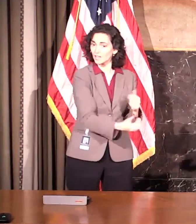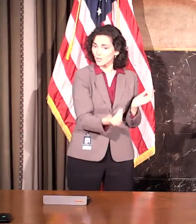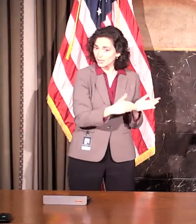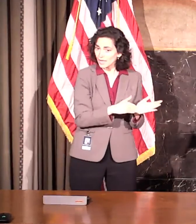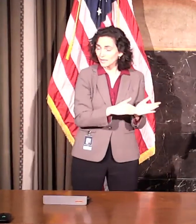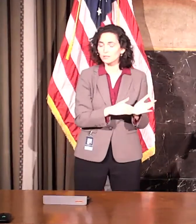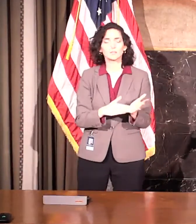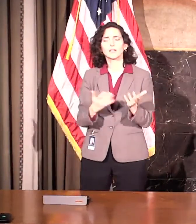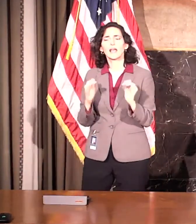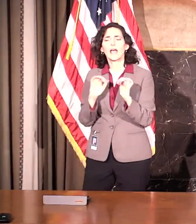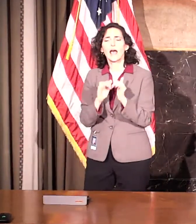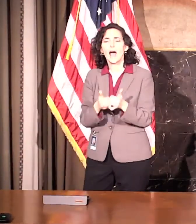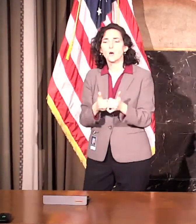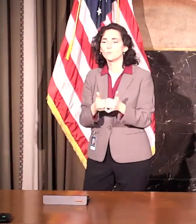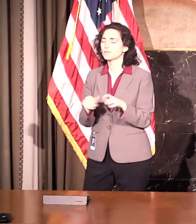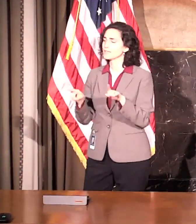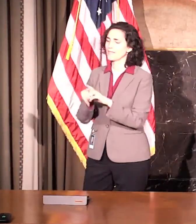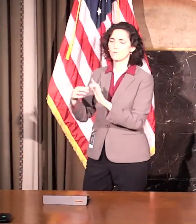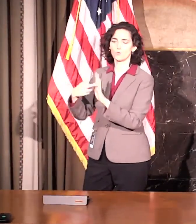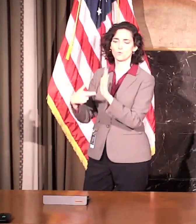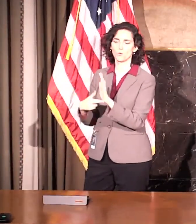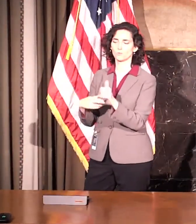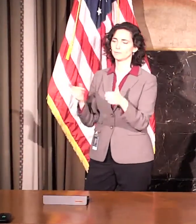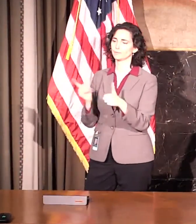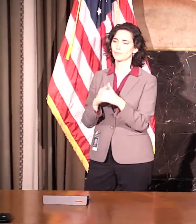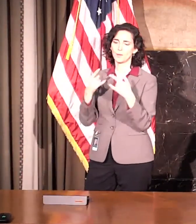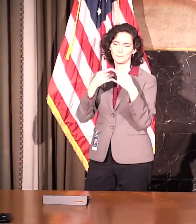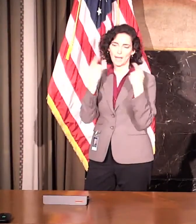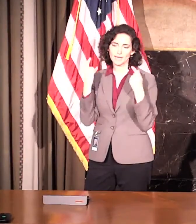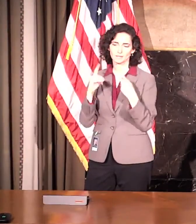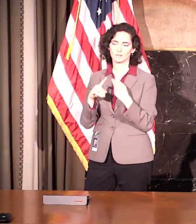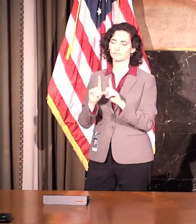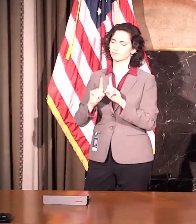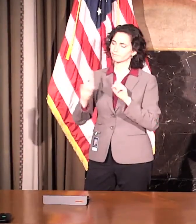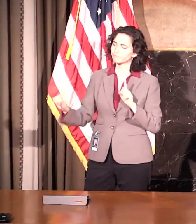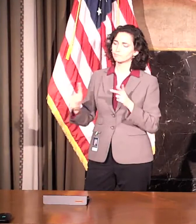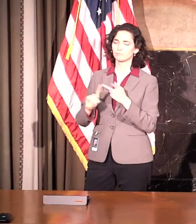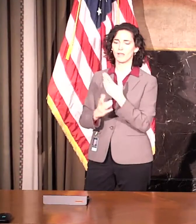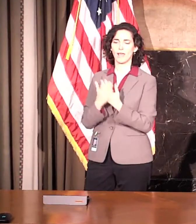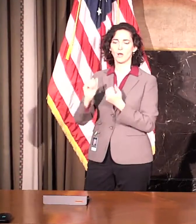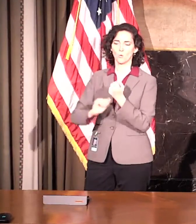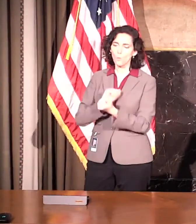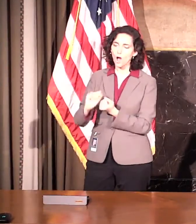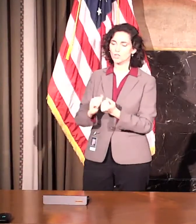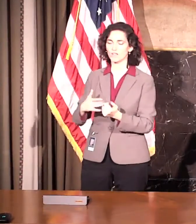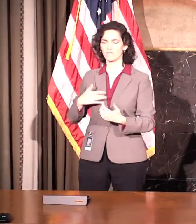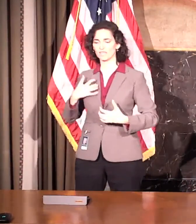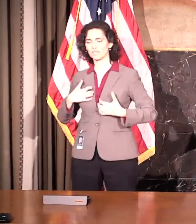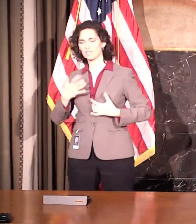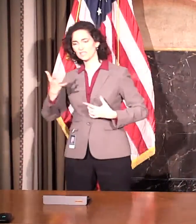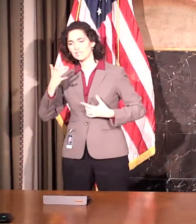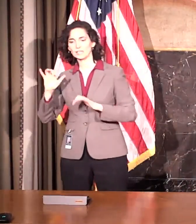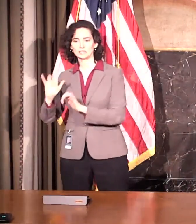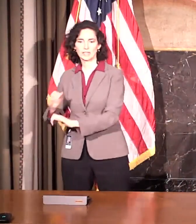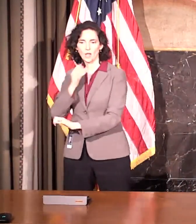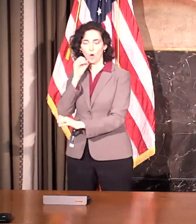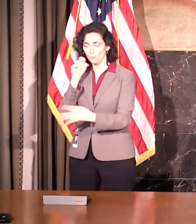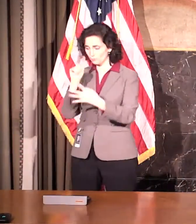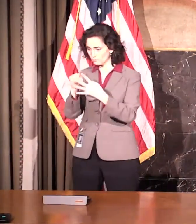mitigation, masking, distancing, washing hands, staying home when you're sick. These things